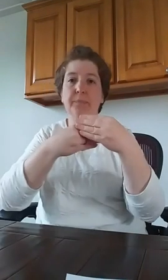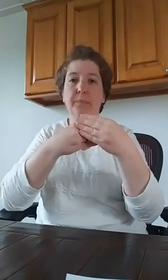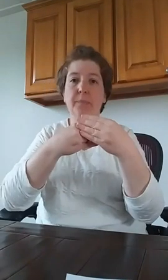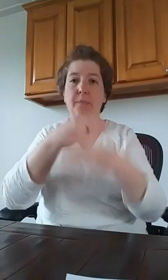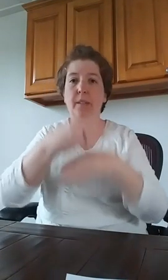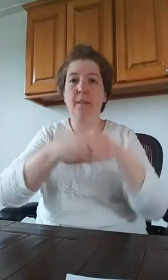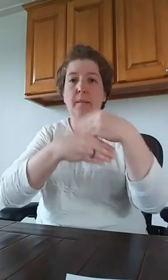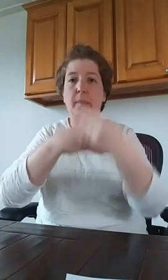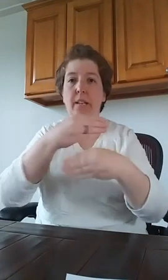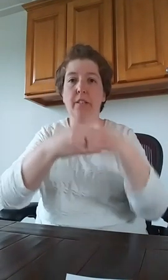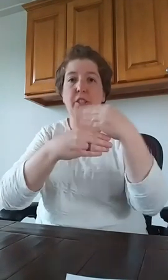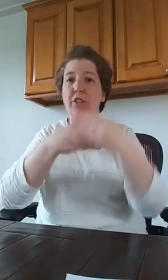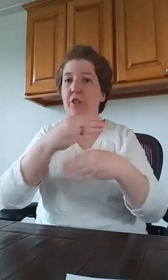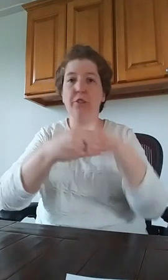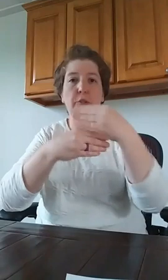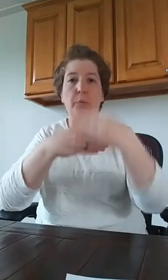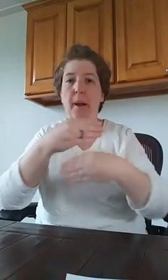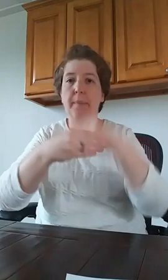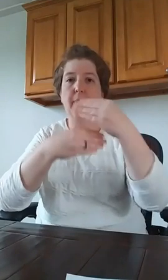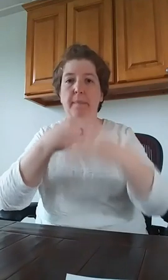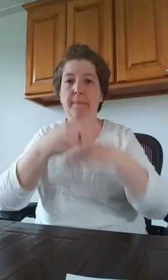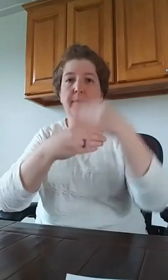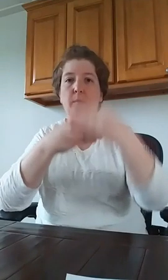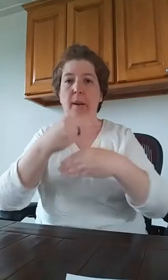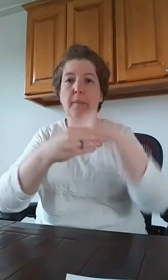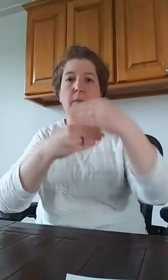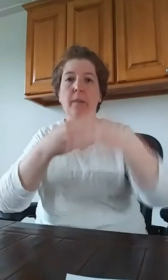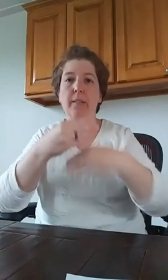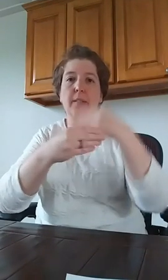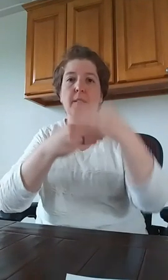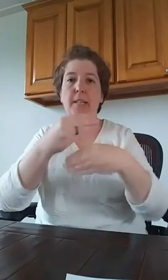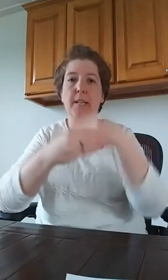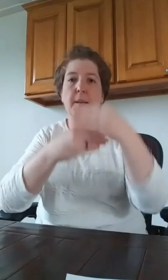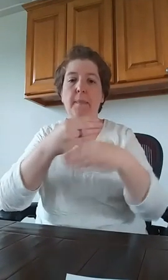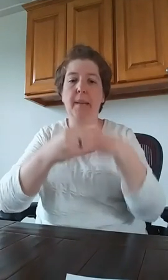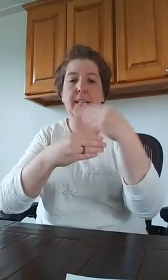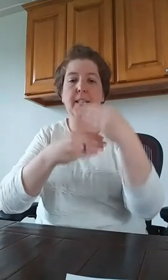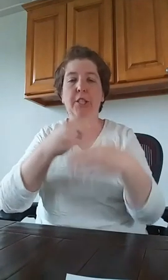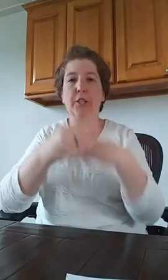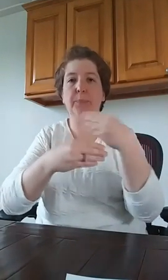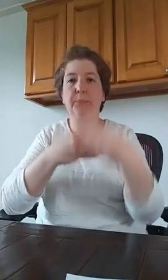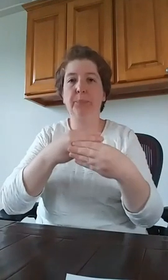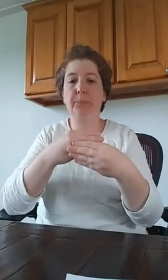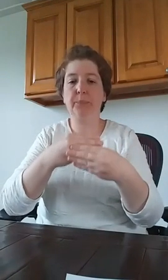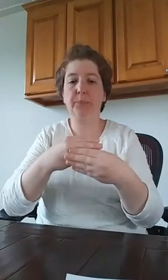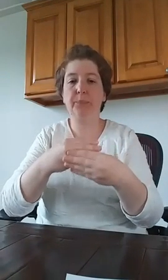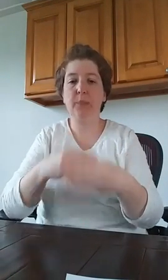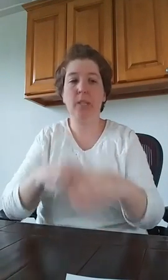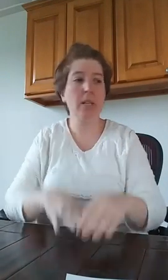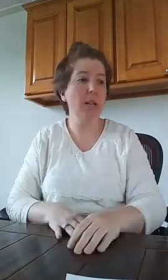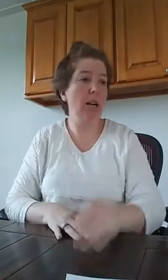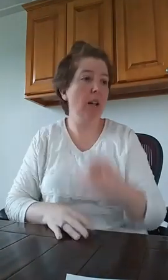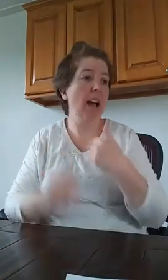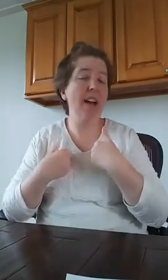bandage bandages you're just wrapping up wrapping around bandage i'll have